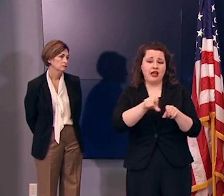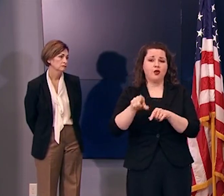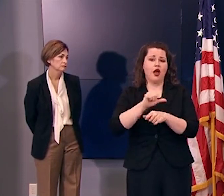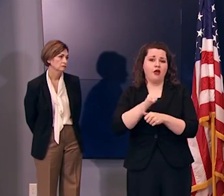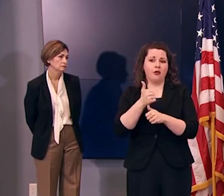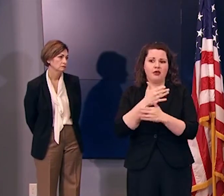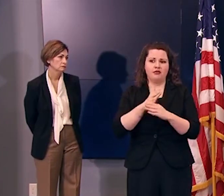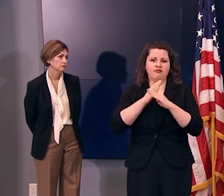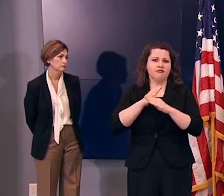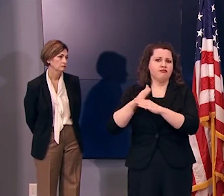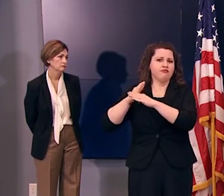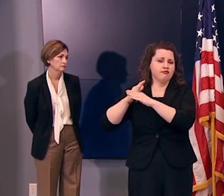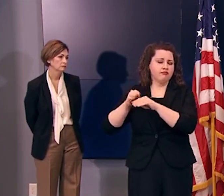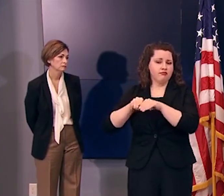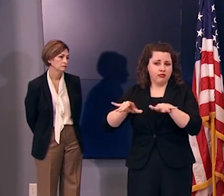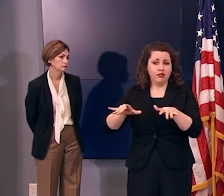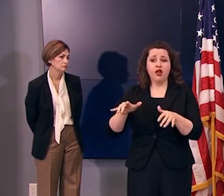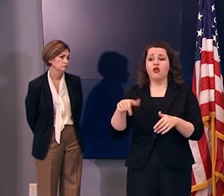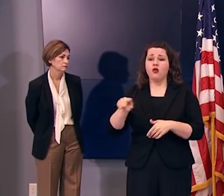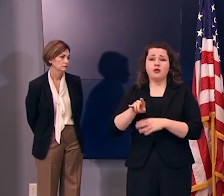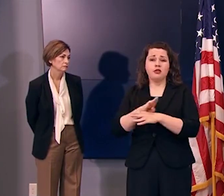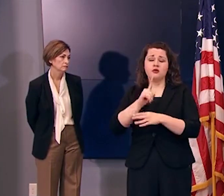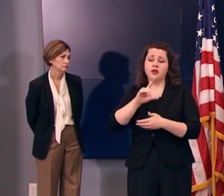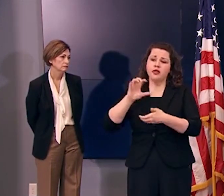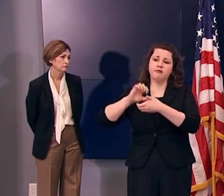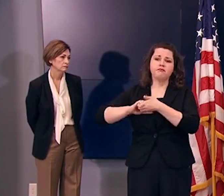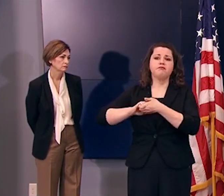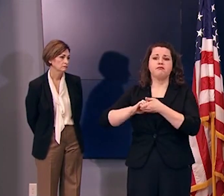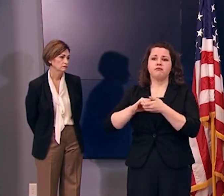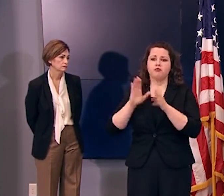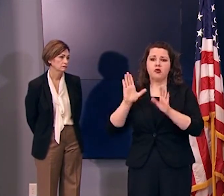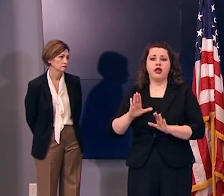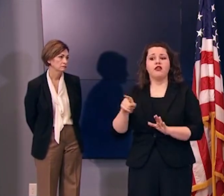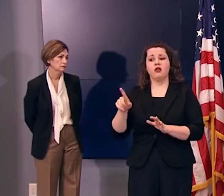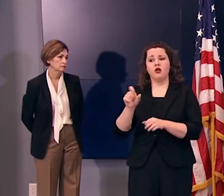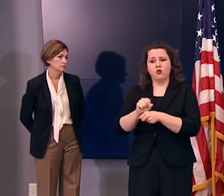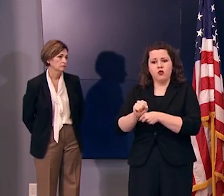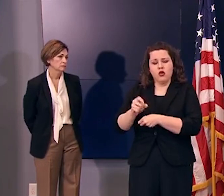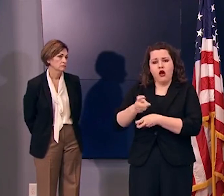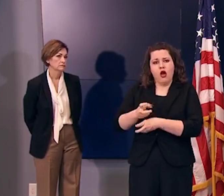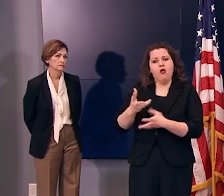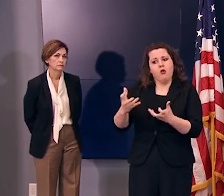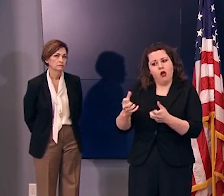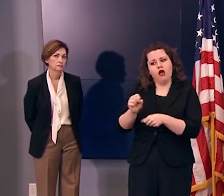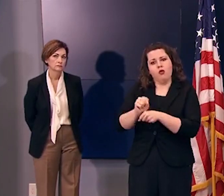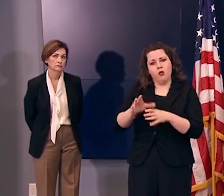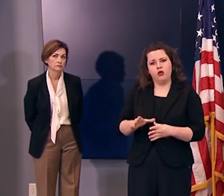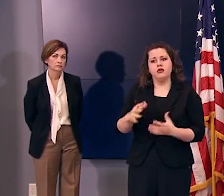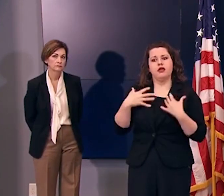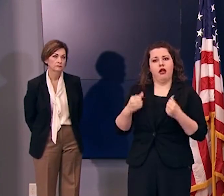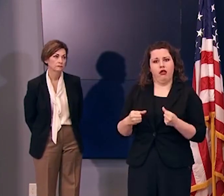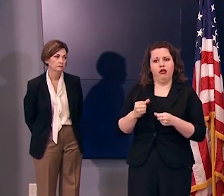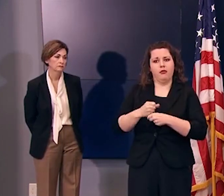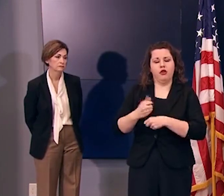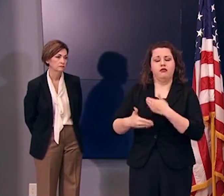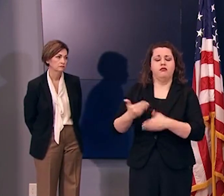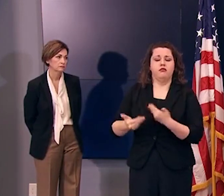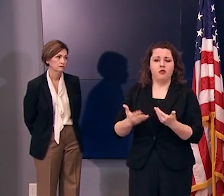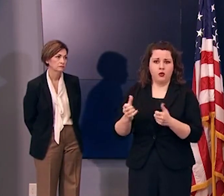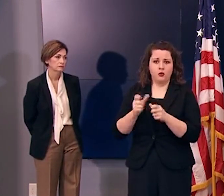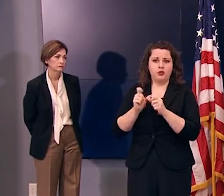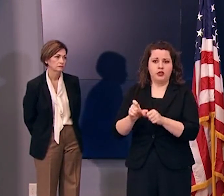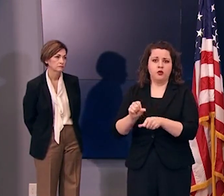been incredible partners. They're working hard to keep their workforce healthy and productive to continue essential food production. Long-term